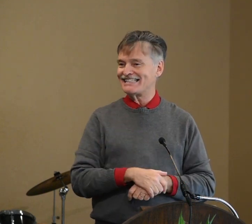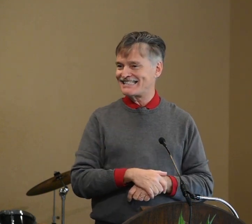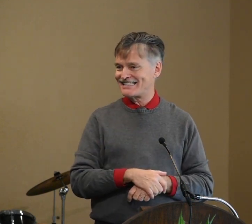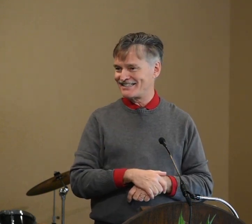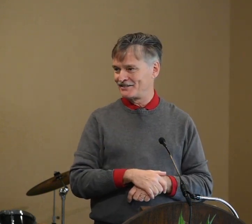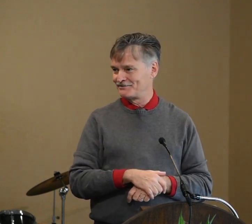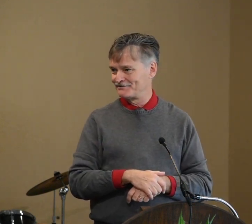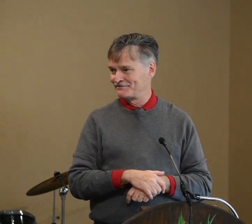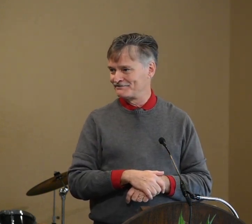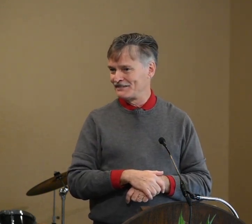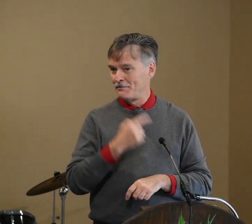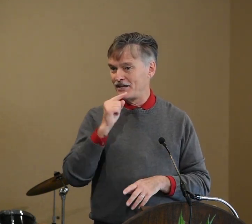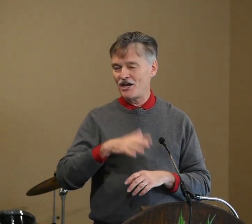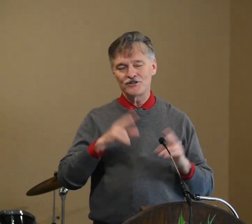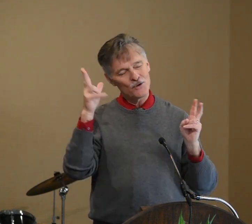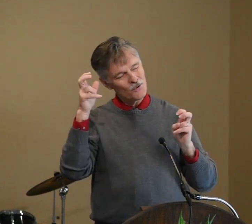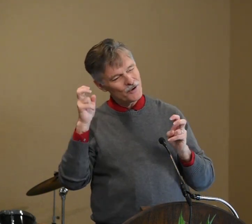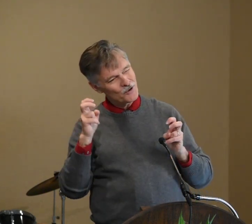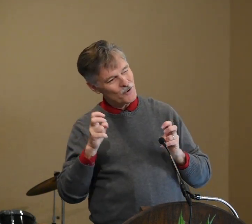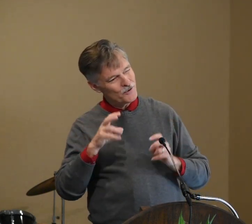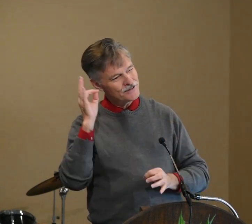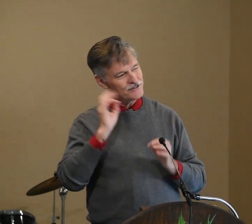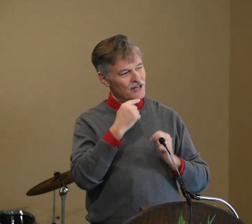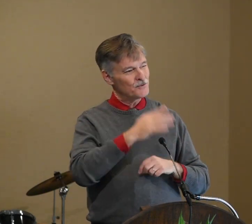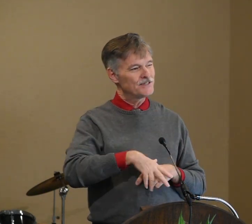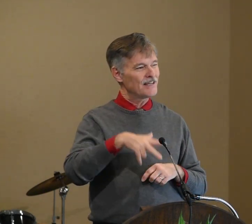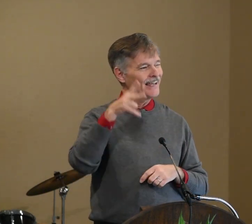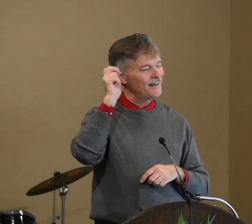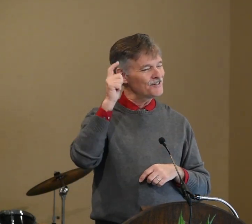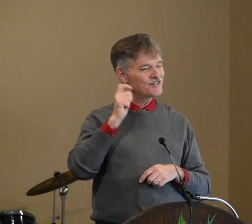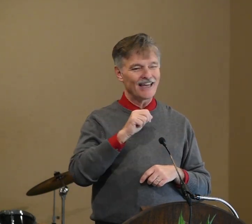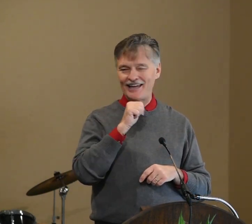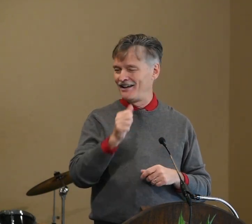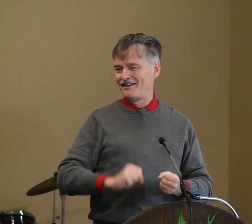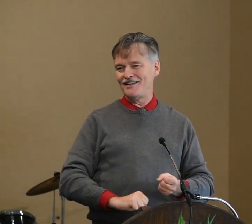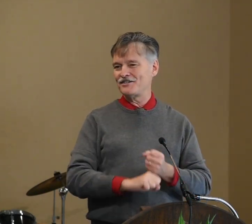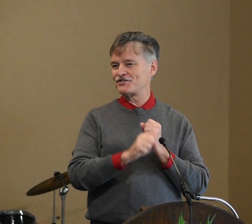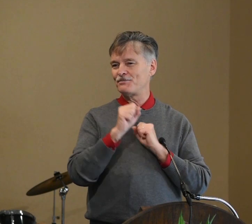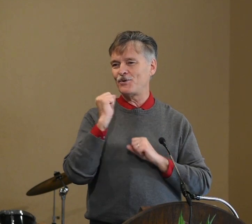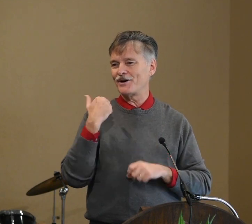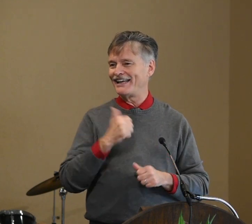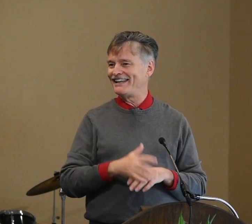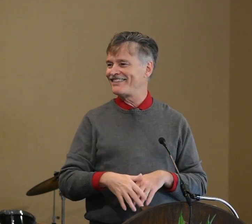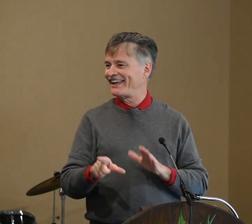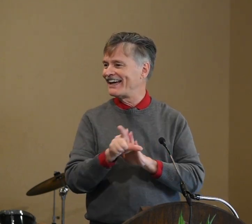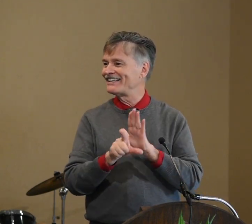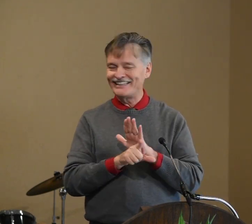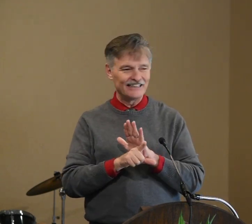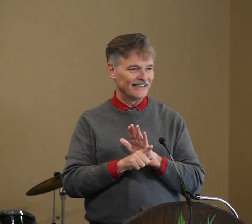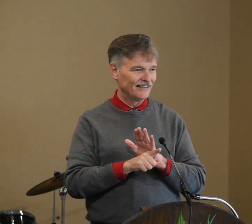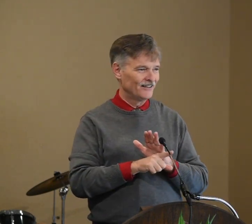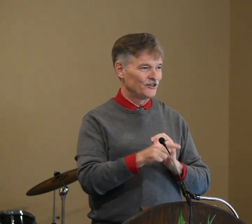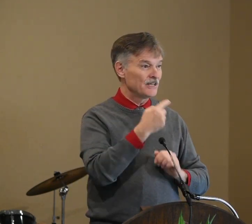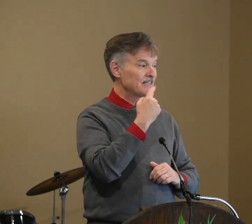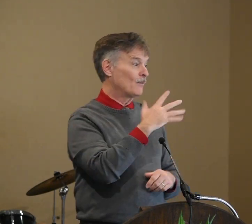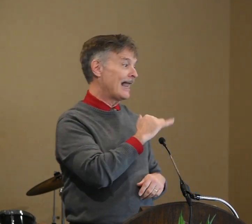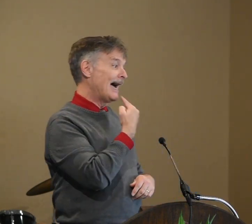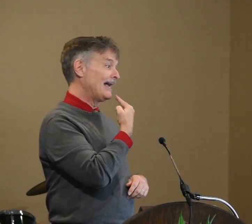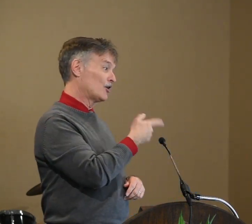case. Because, quote unquote, as a judge would say, hearsay doesn't support anything legally. You can say, well, I